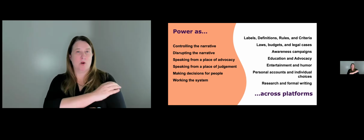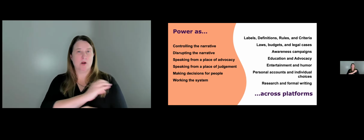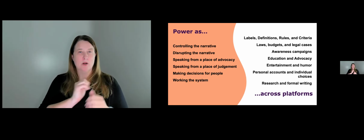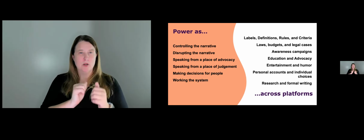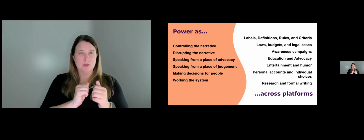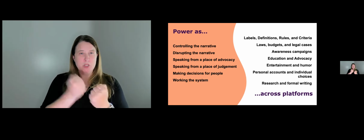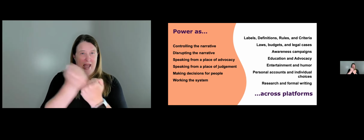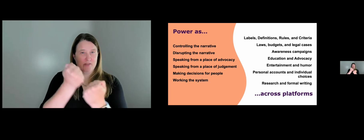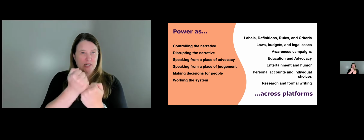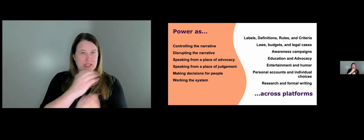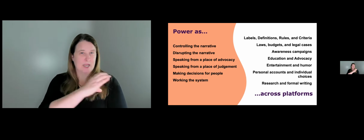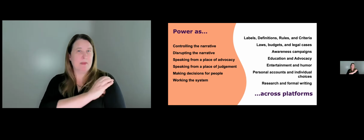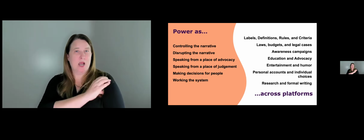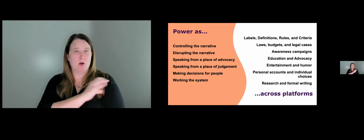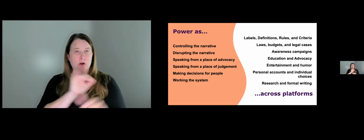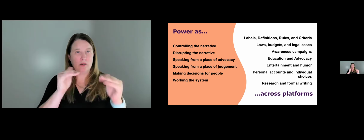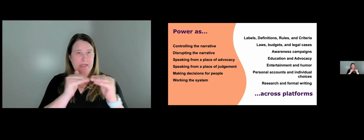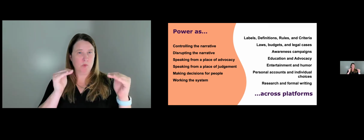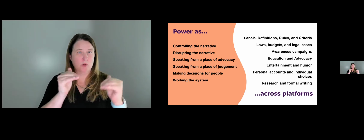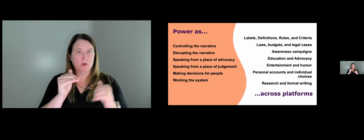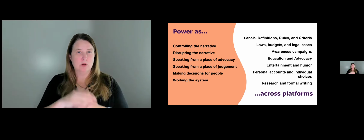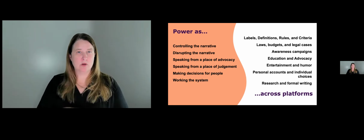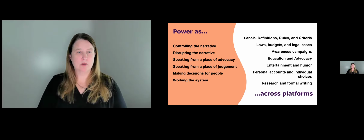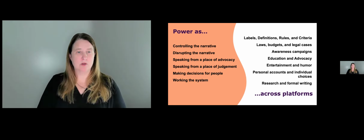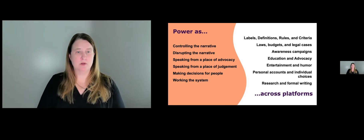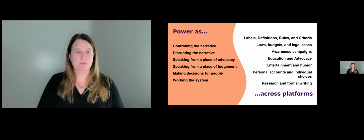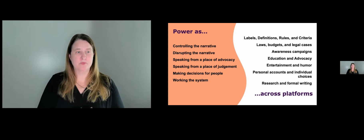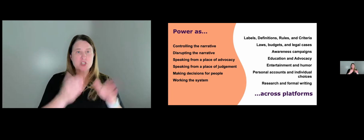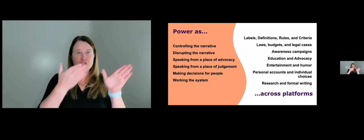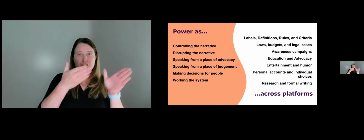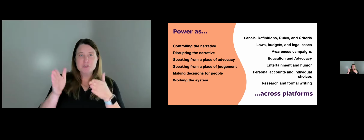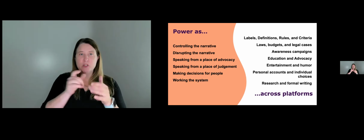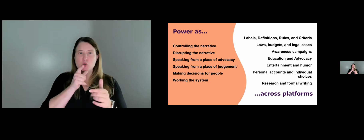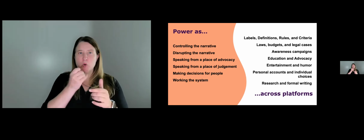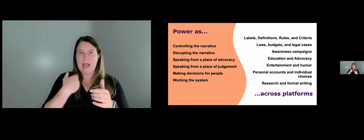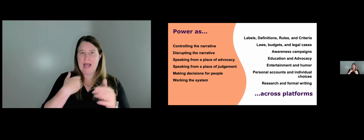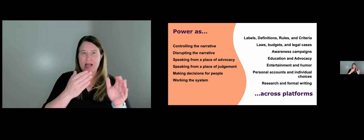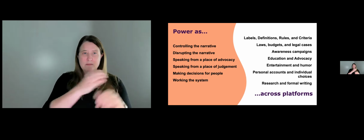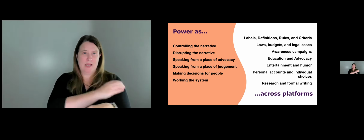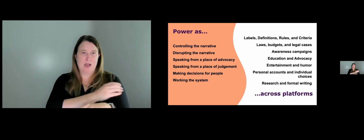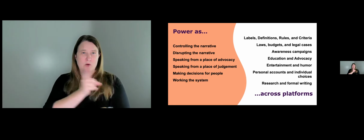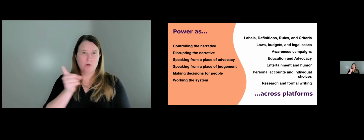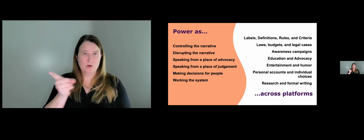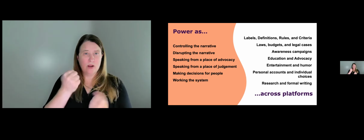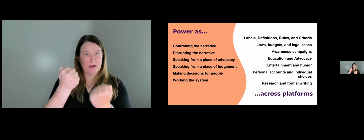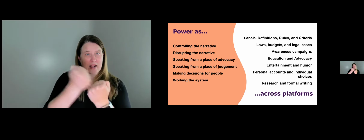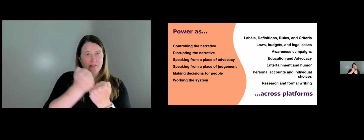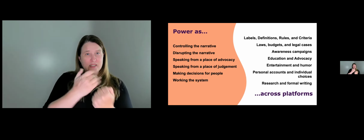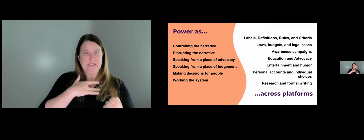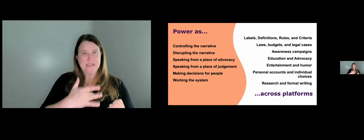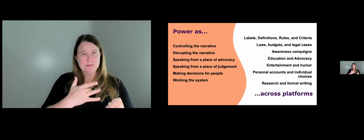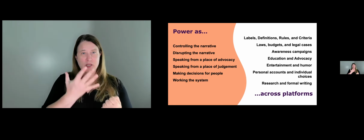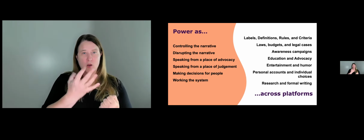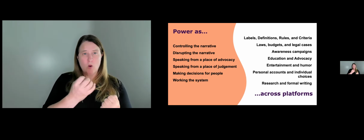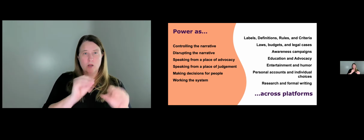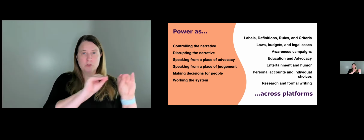language, that's power in advocating for equality. So shifting